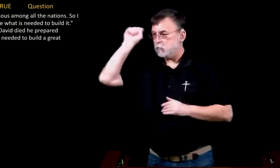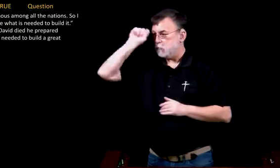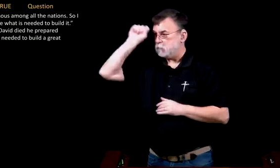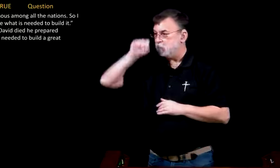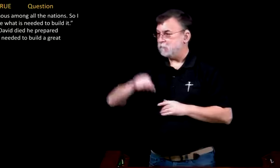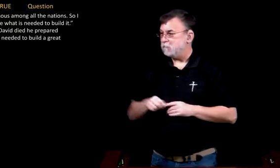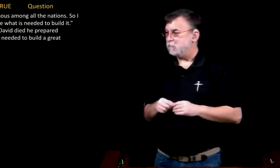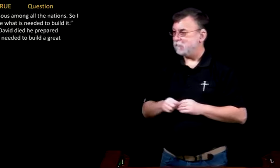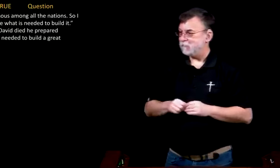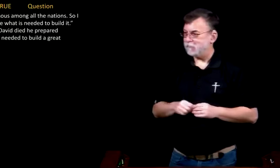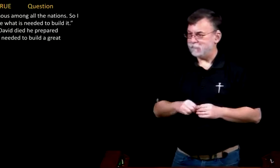And then